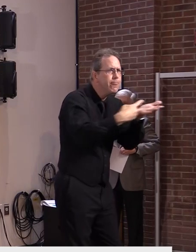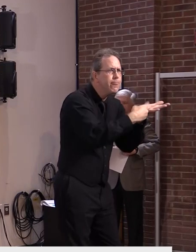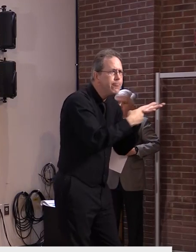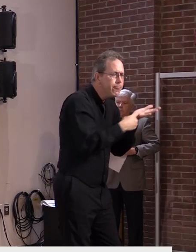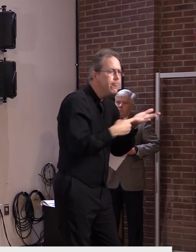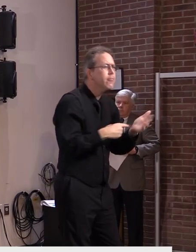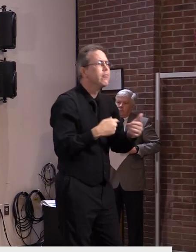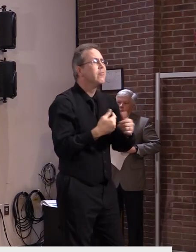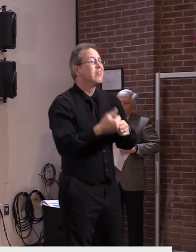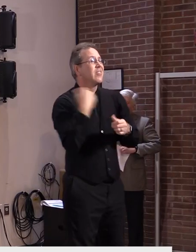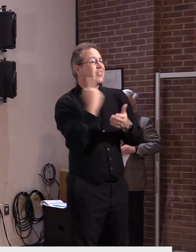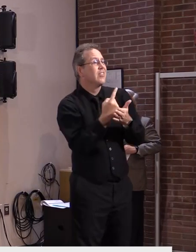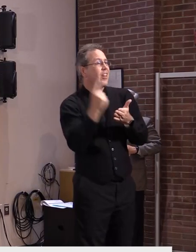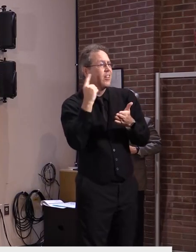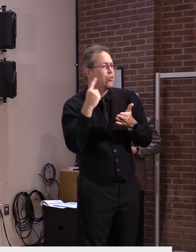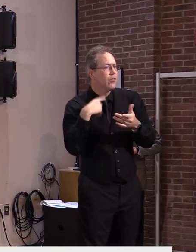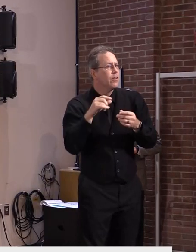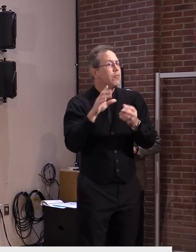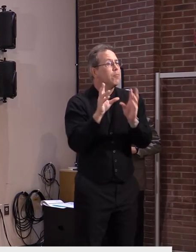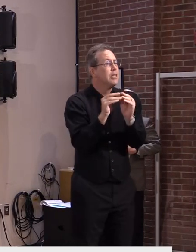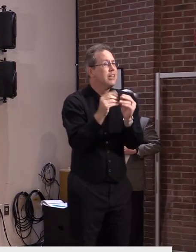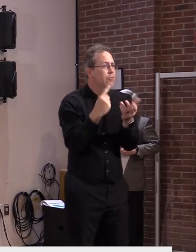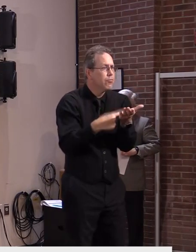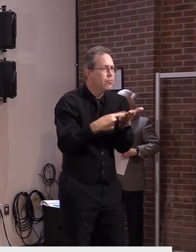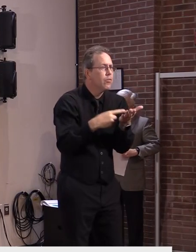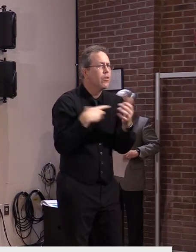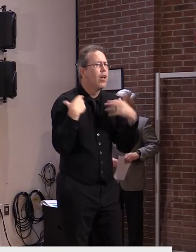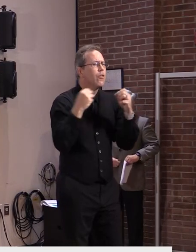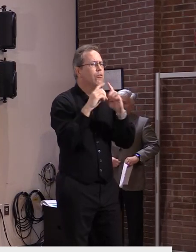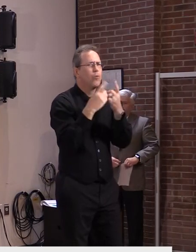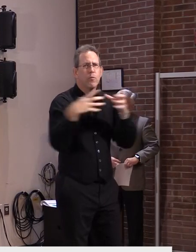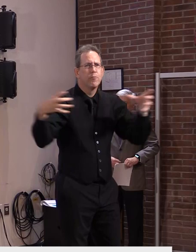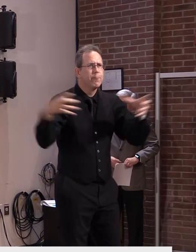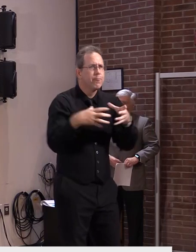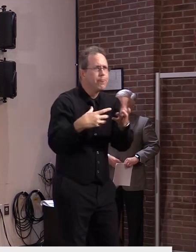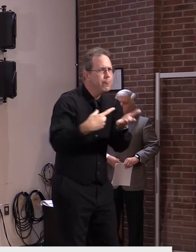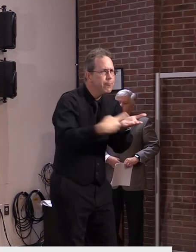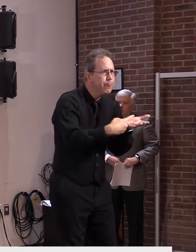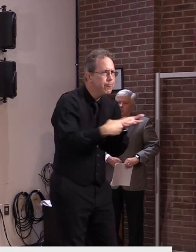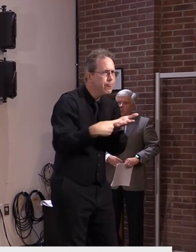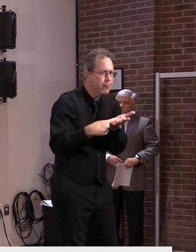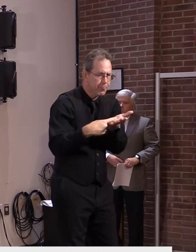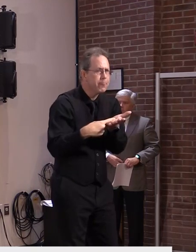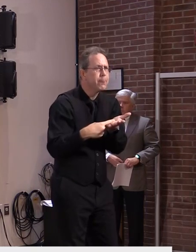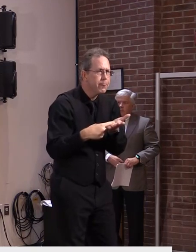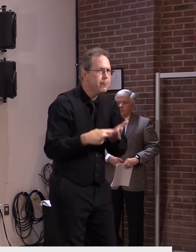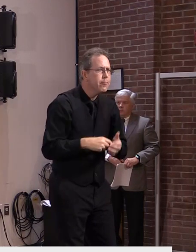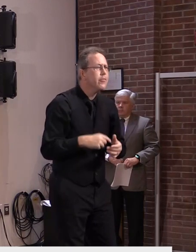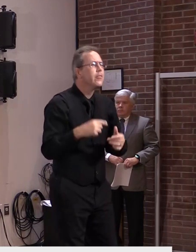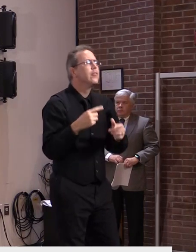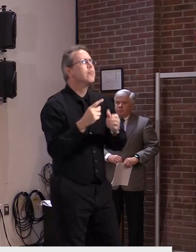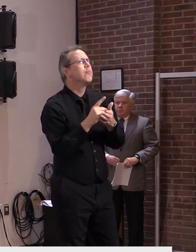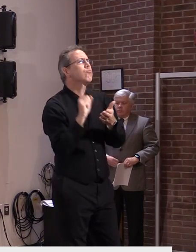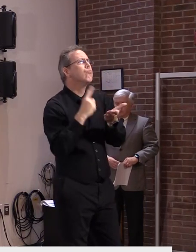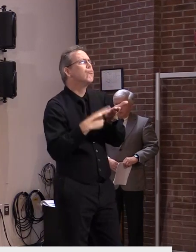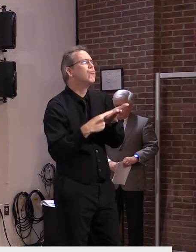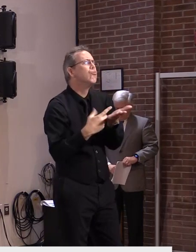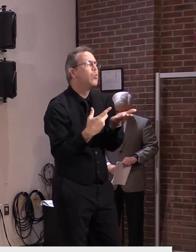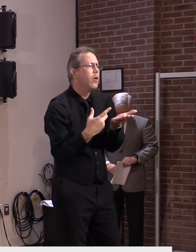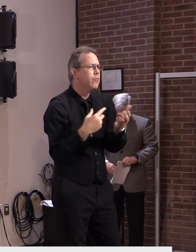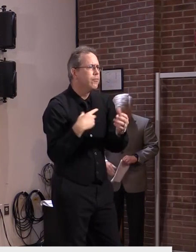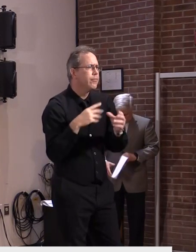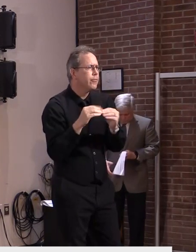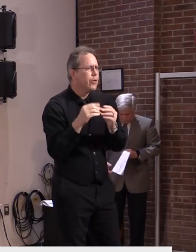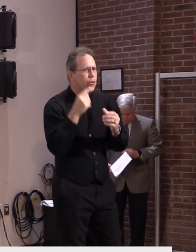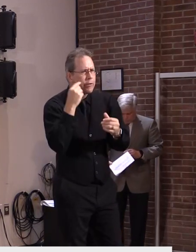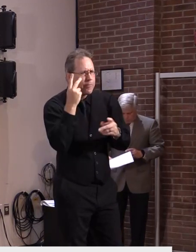was funneled up through our decision-making process from the health department. As a result of the meeting we had last week, we decided to create a new structure, and I will meet with